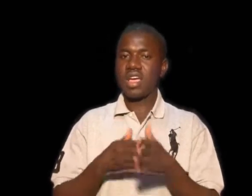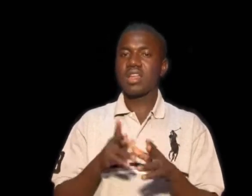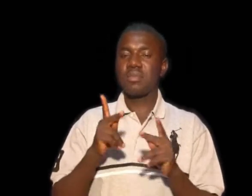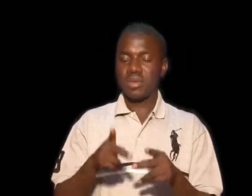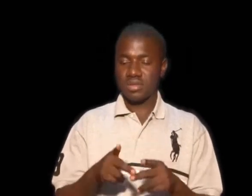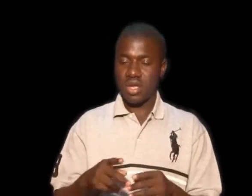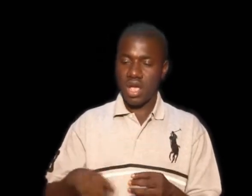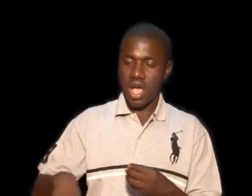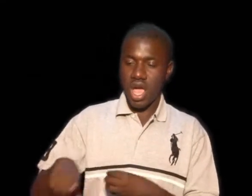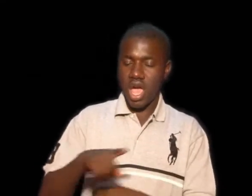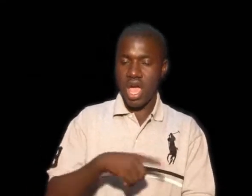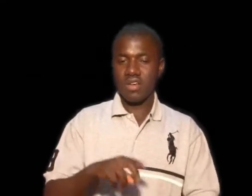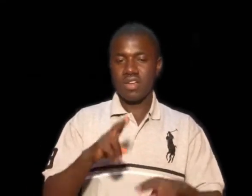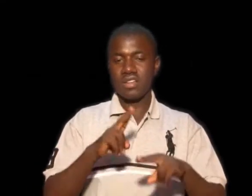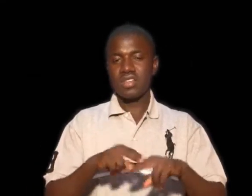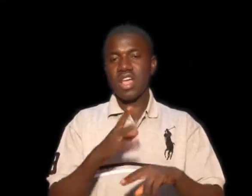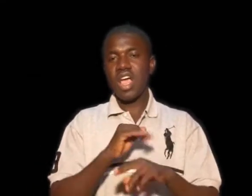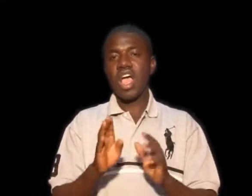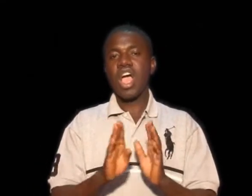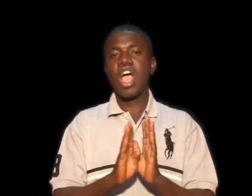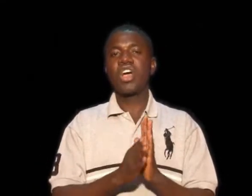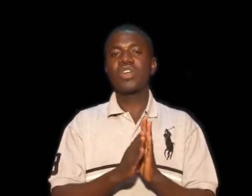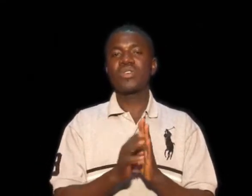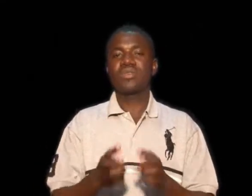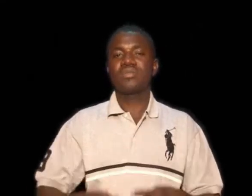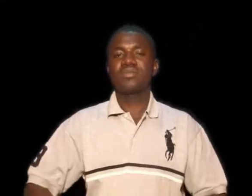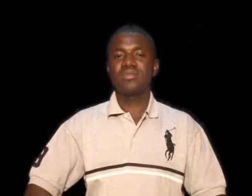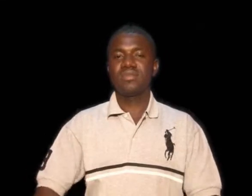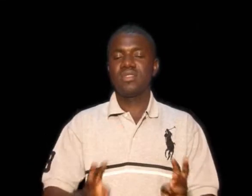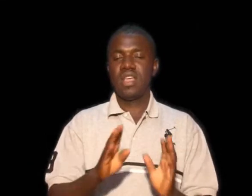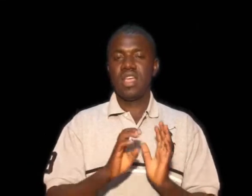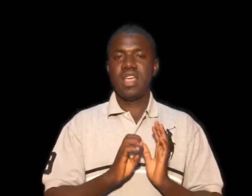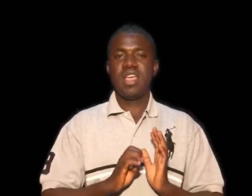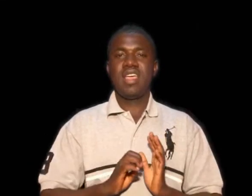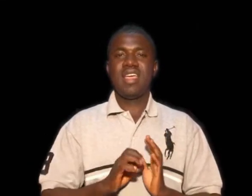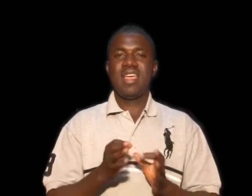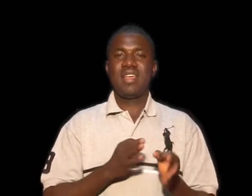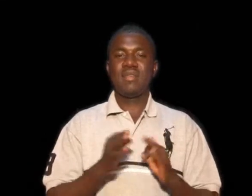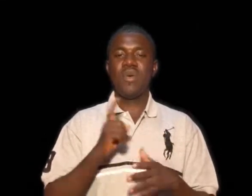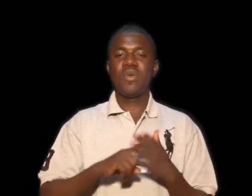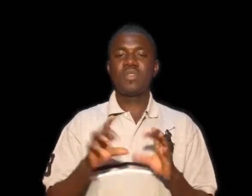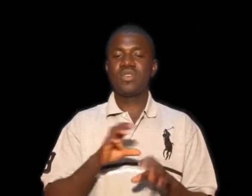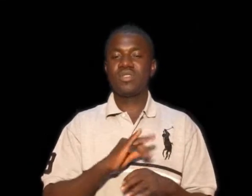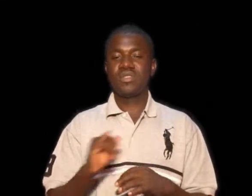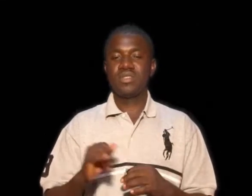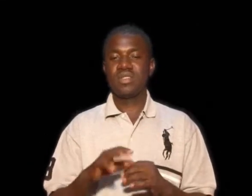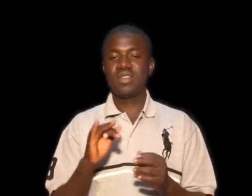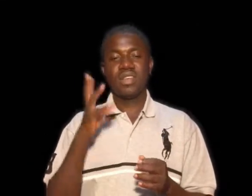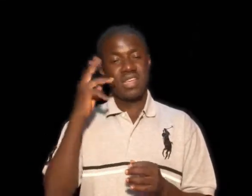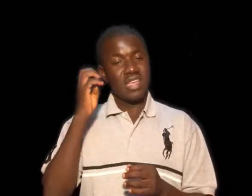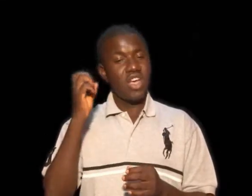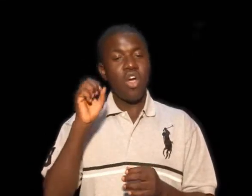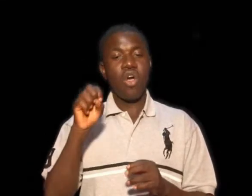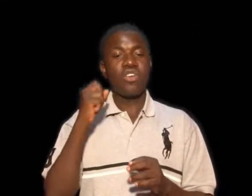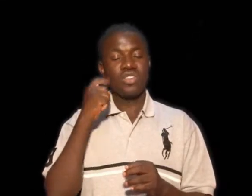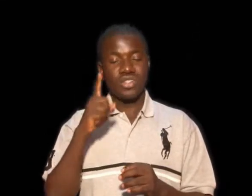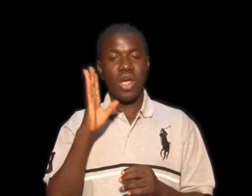Guide the person around chairs and through doorways, explaining what you are doing. He or she will be slightly to one side of